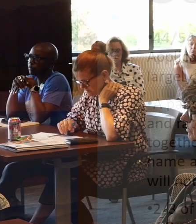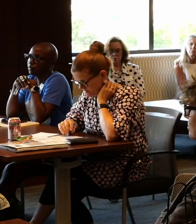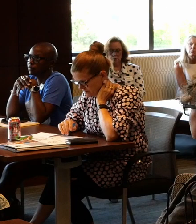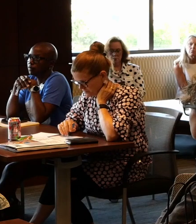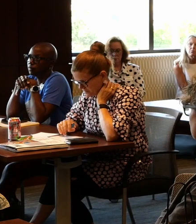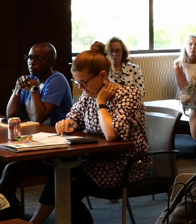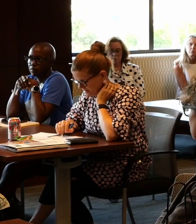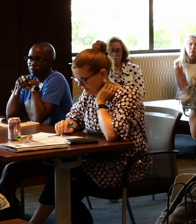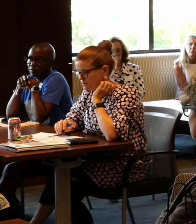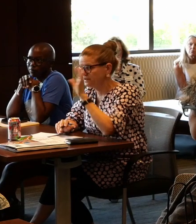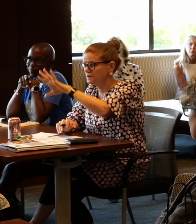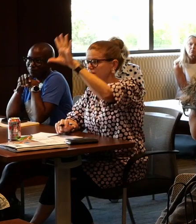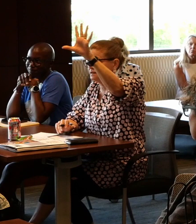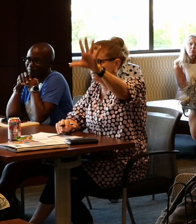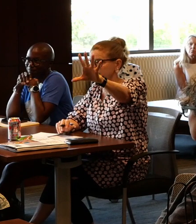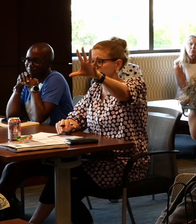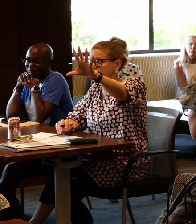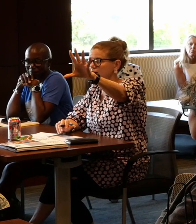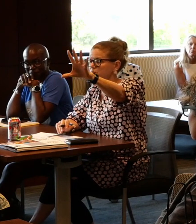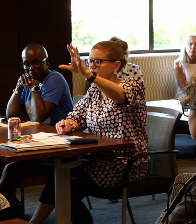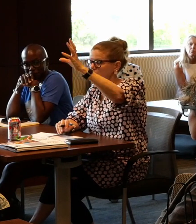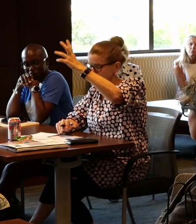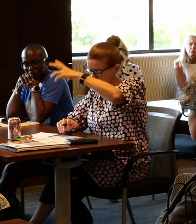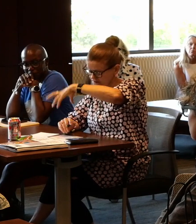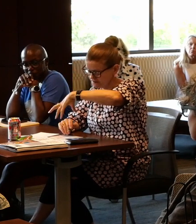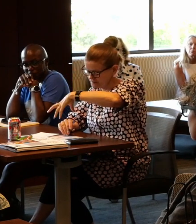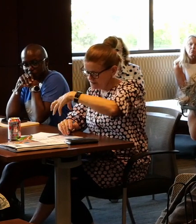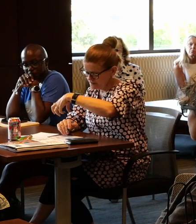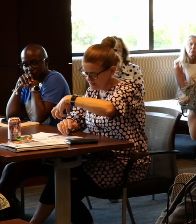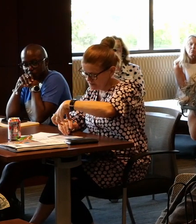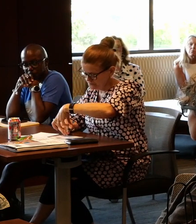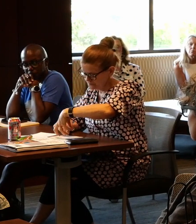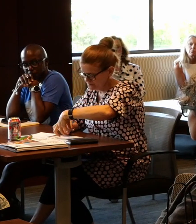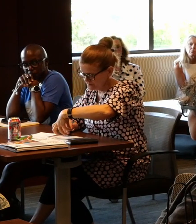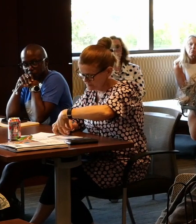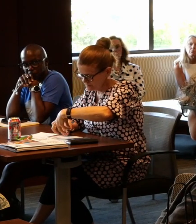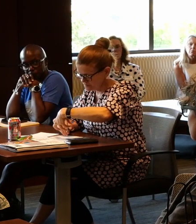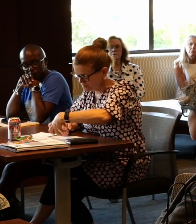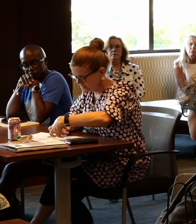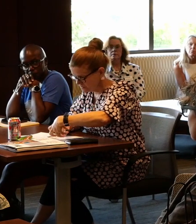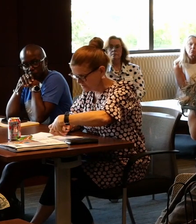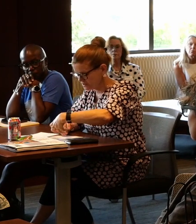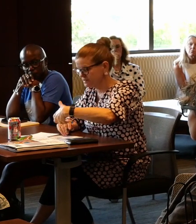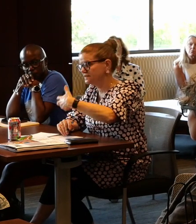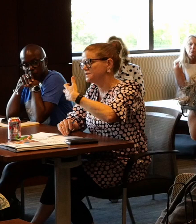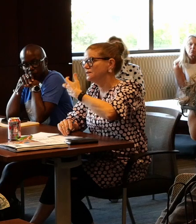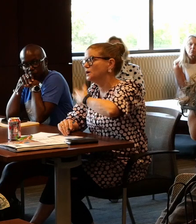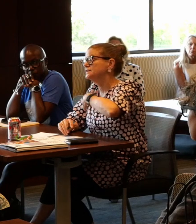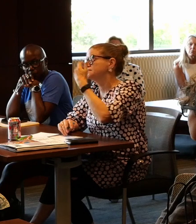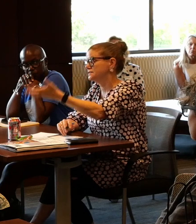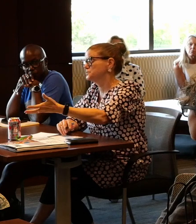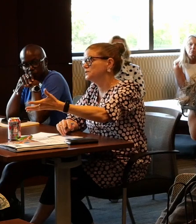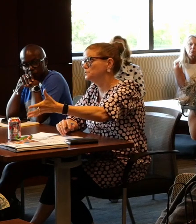Does a diversity and equity, you had that shot before, mm-hmm. but does it, it'll probably be in the questions, if